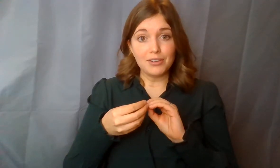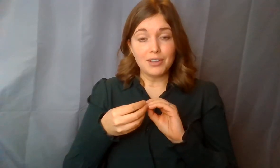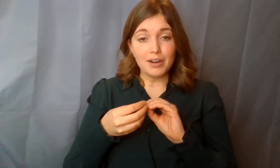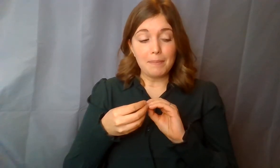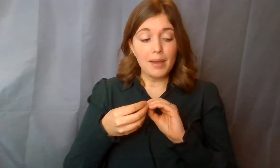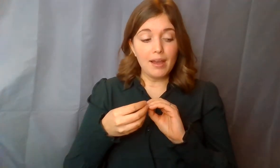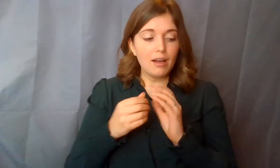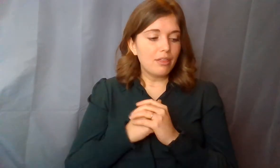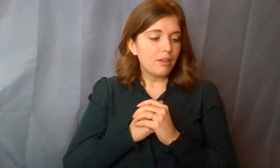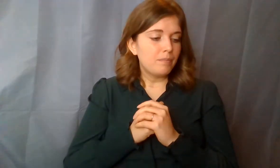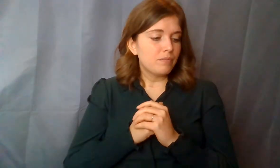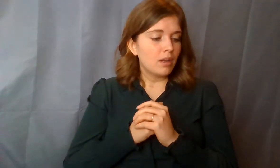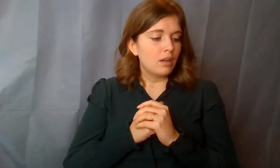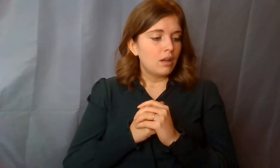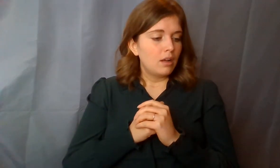you're talking about math.